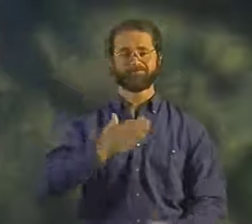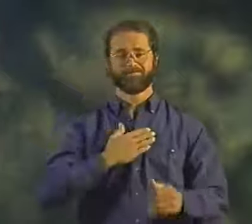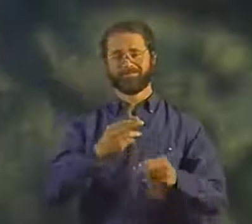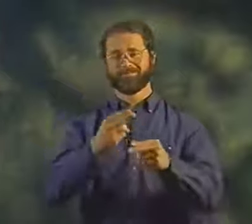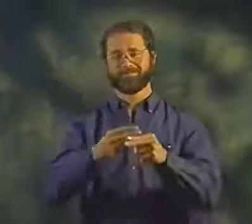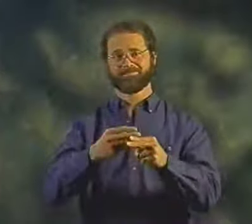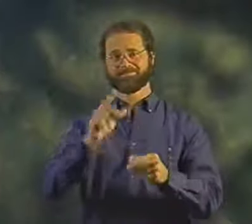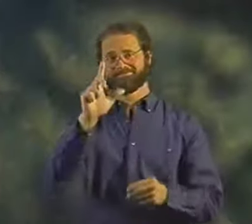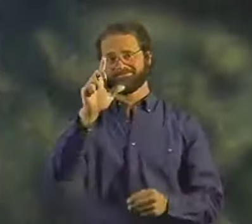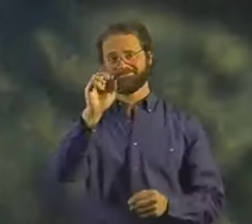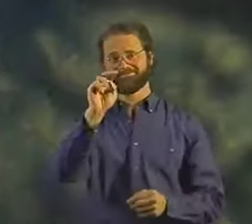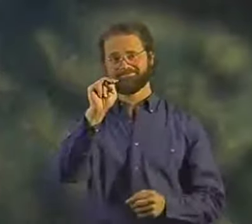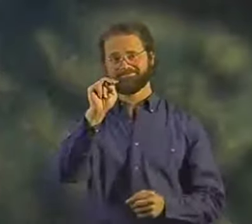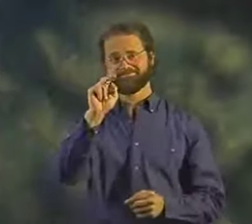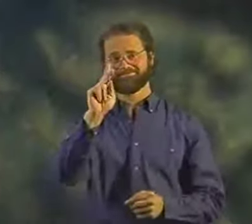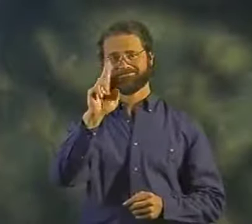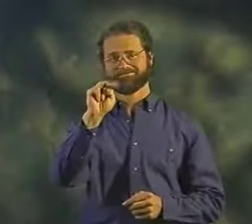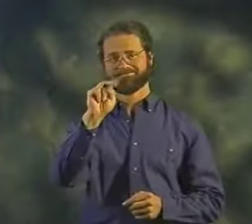Hello, my name is Lon Kuntz.